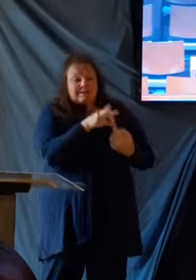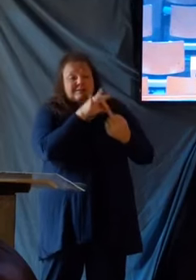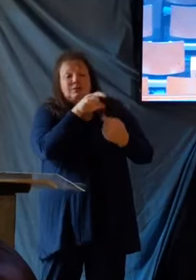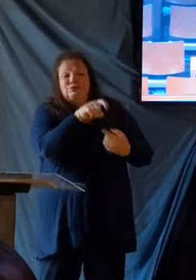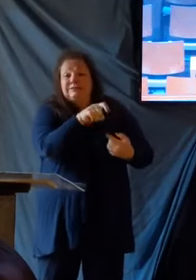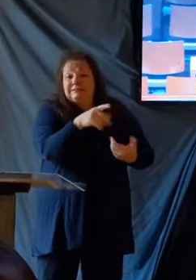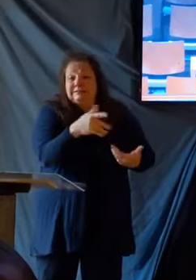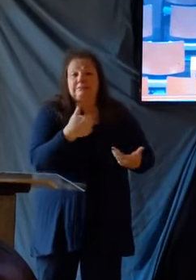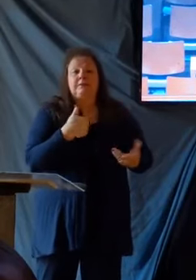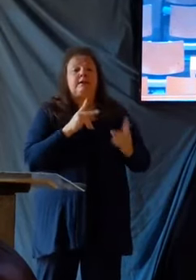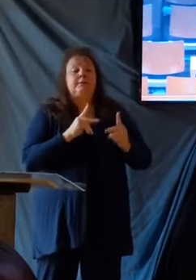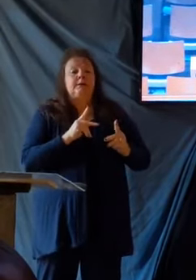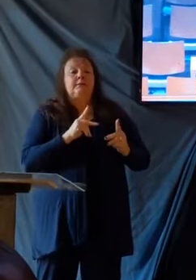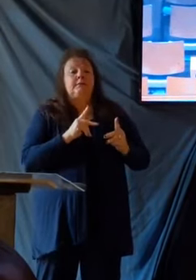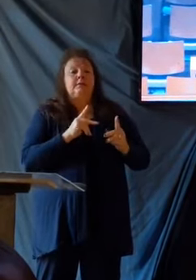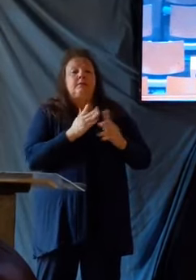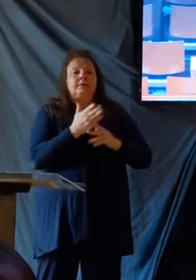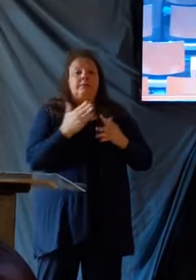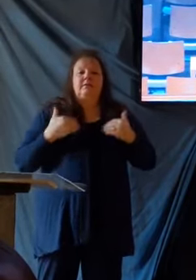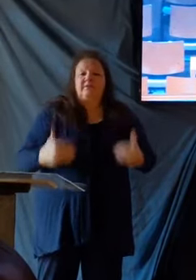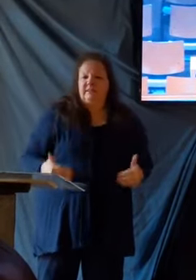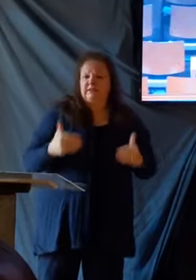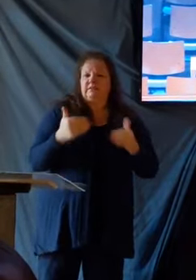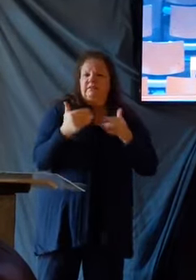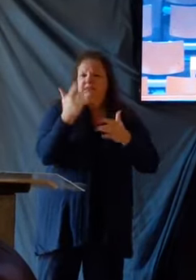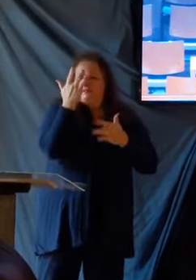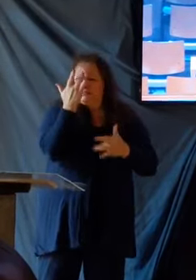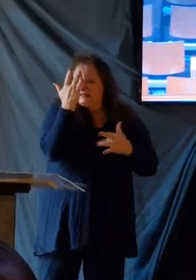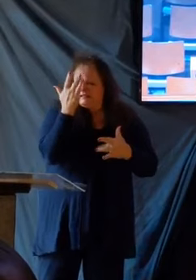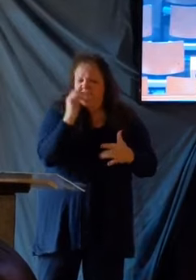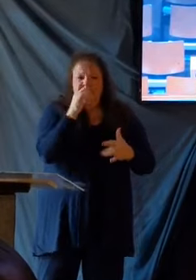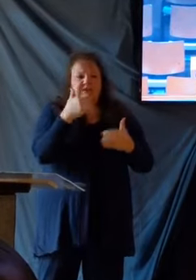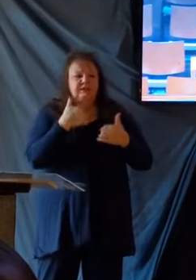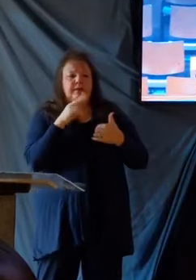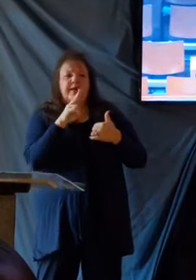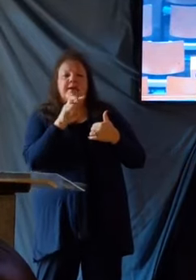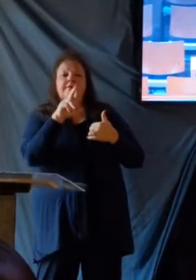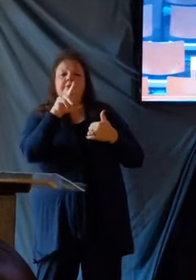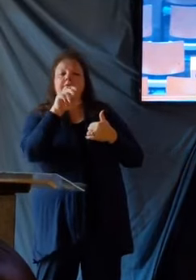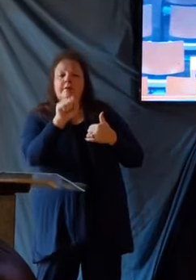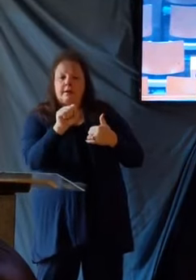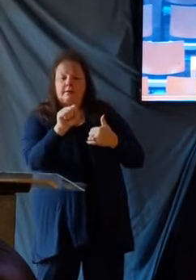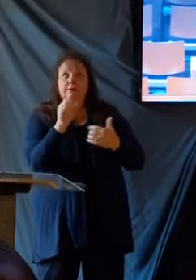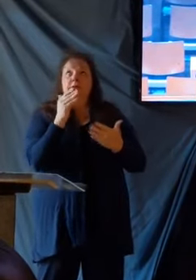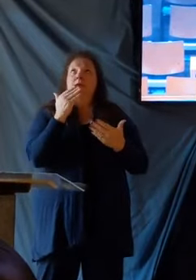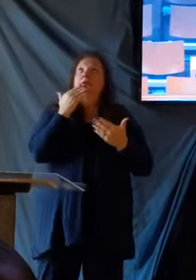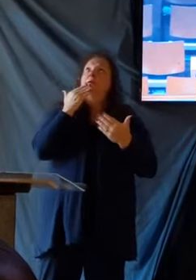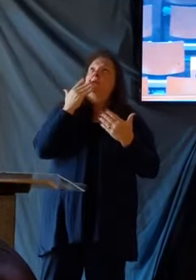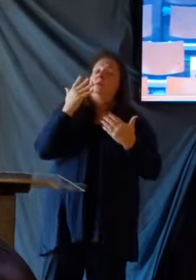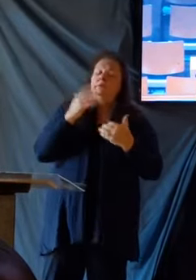needs. We have people going through physical issues. And though we don't have the virus, and we've been blessed for that.